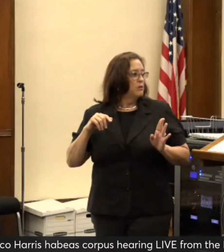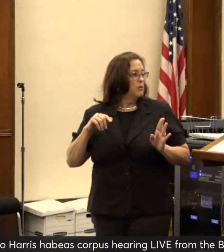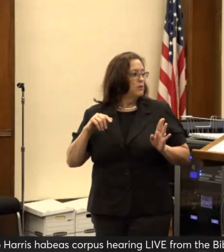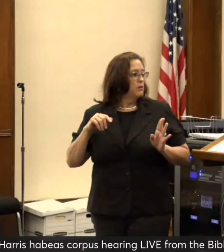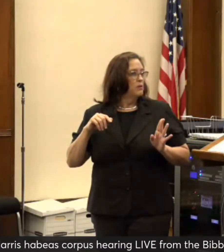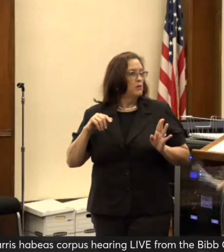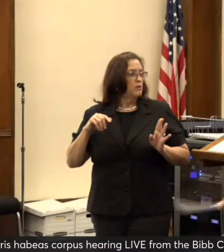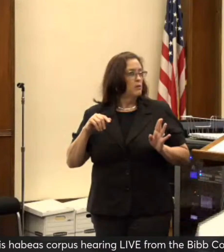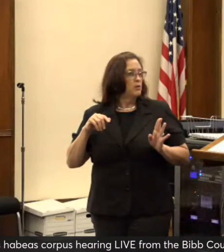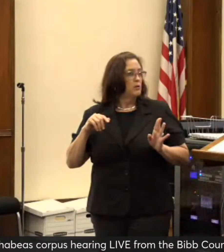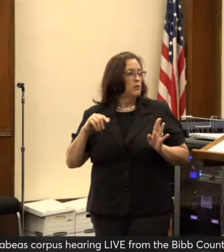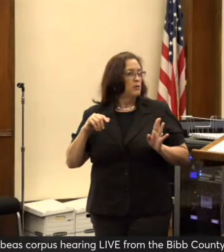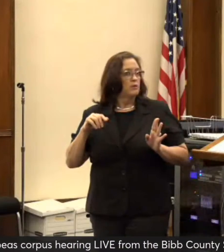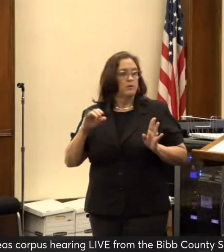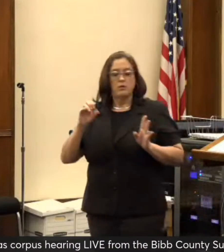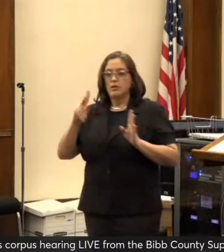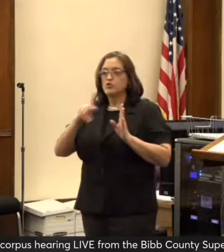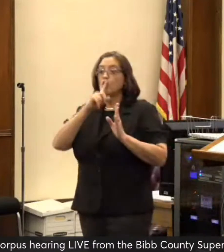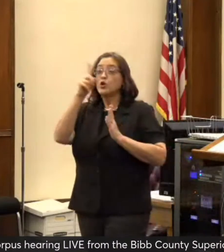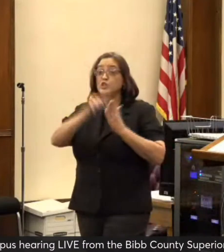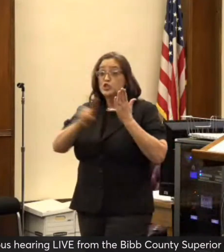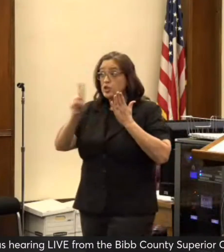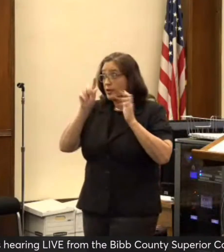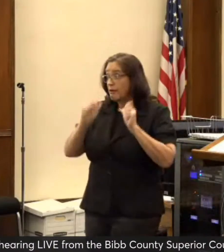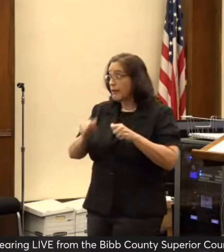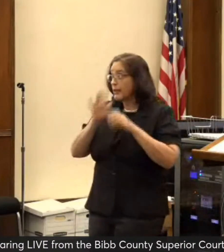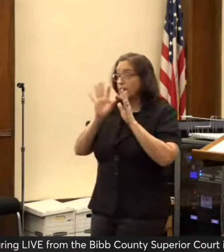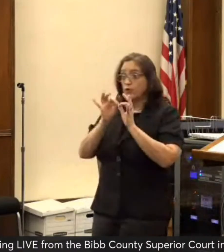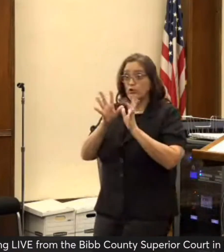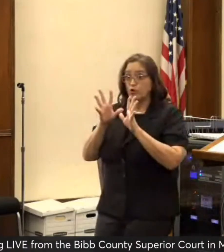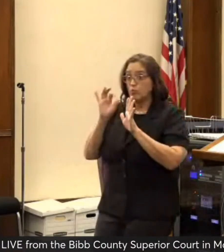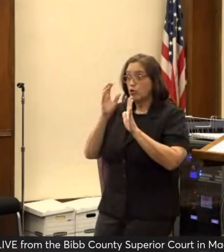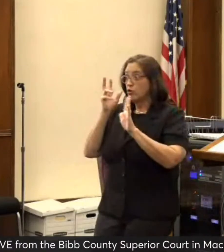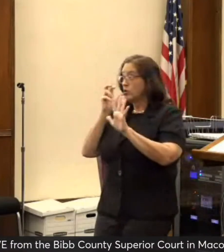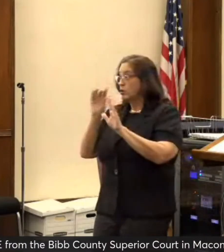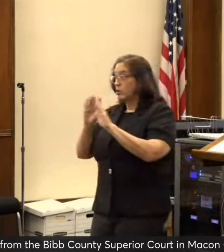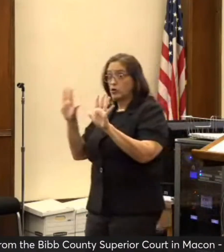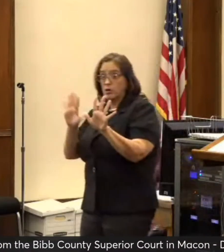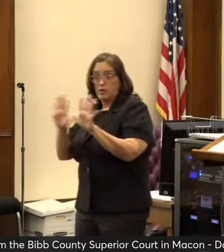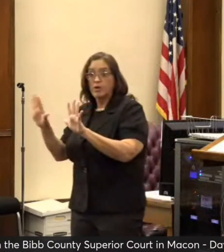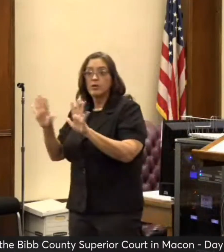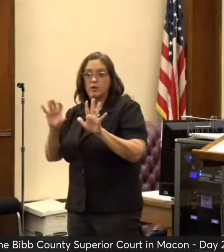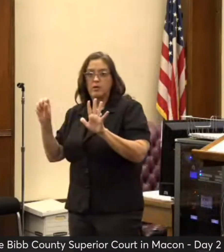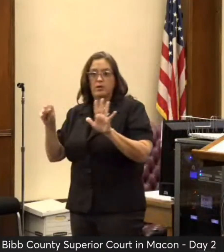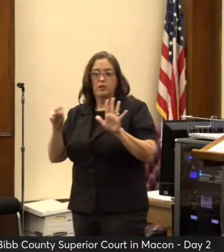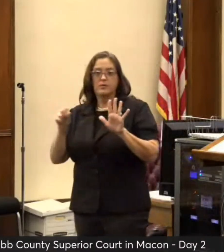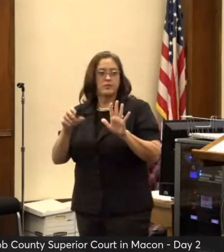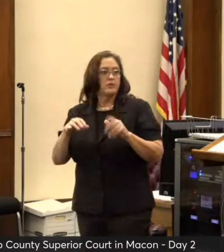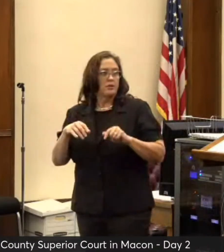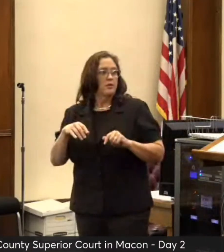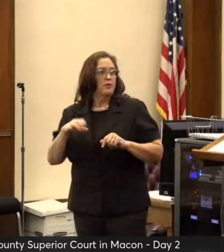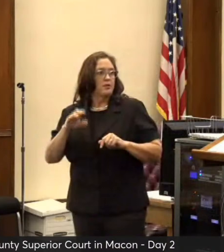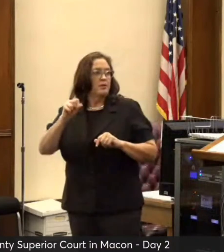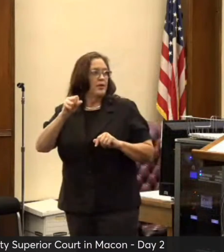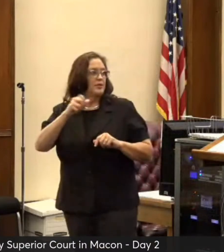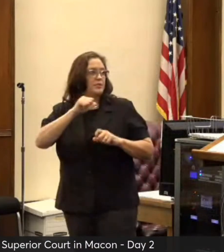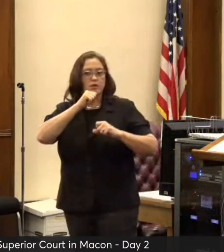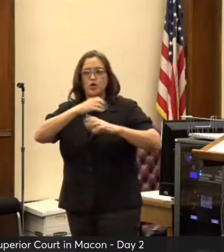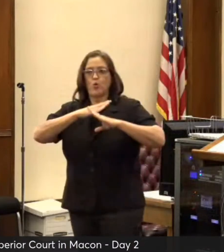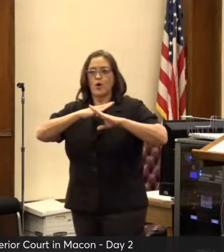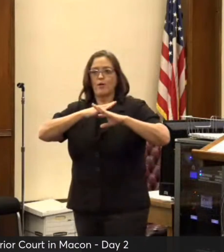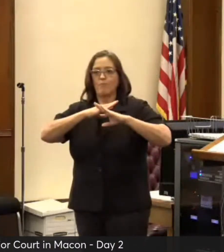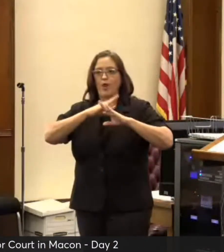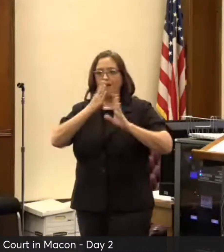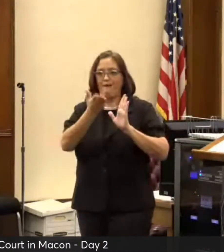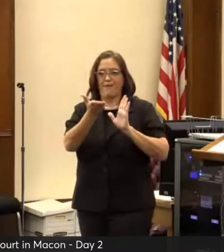so. So can the interpreters interpret properly? Can Yeah, everyone it's like, see? just make sure you're not blocking Mr. Harris. No, I want to